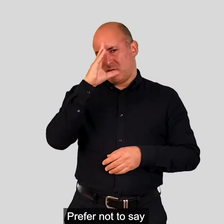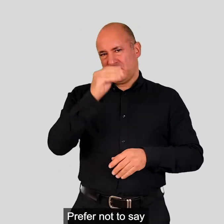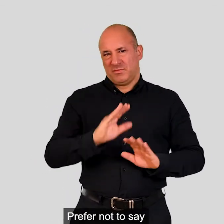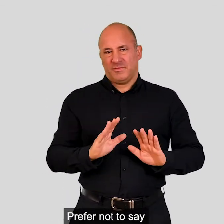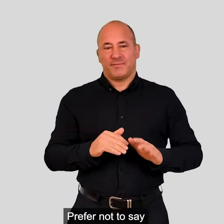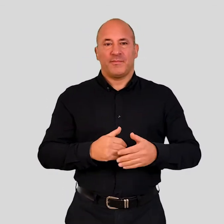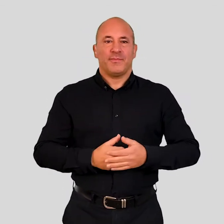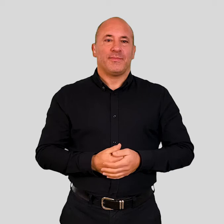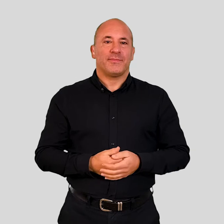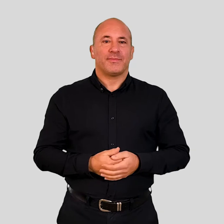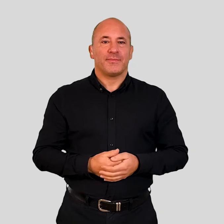say.